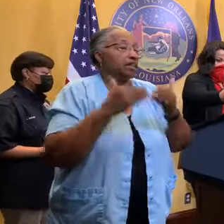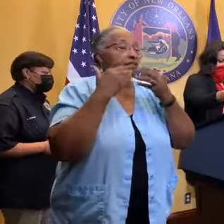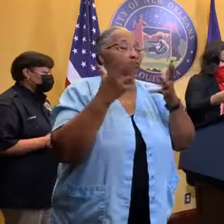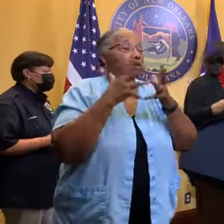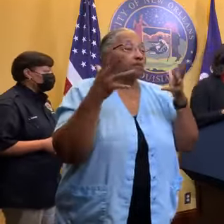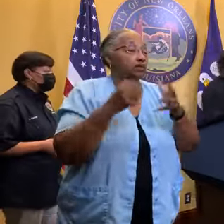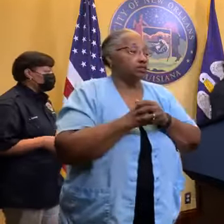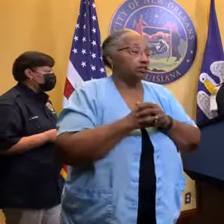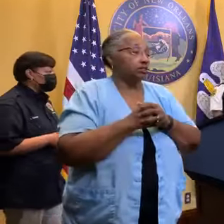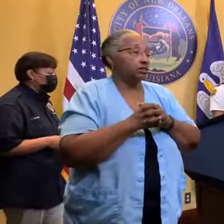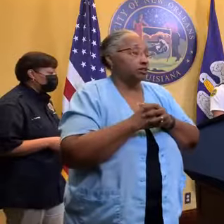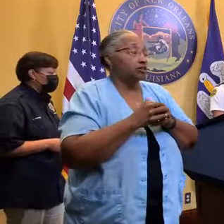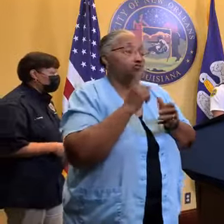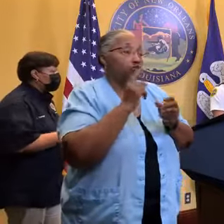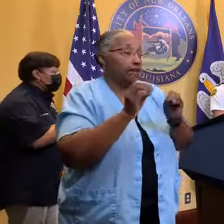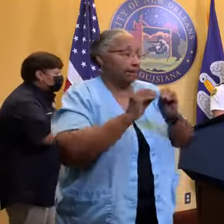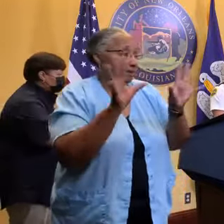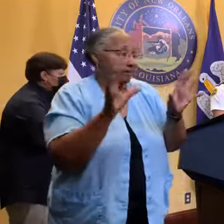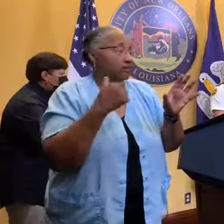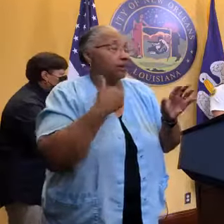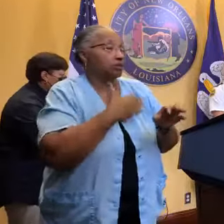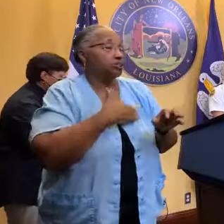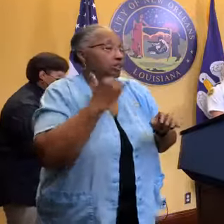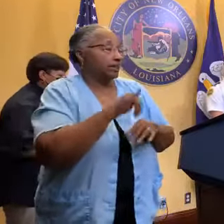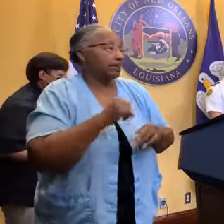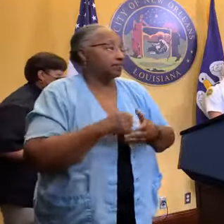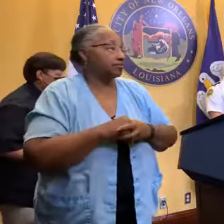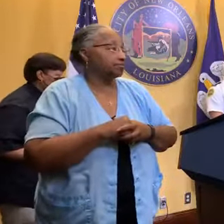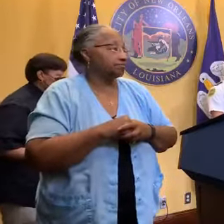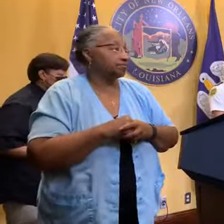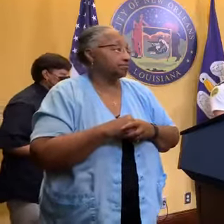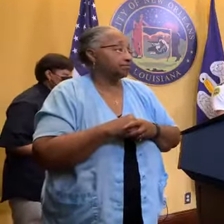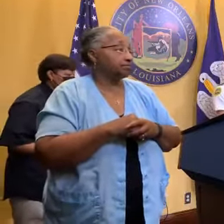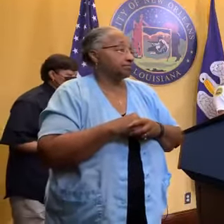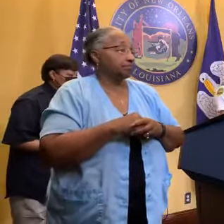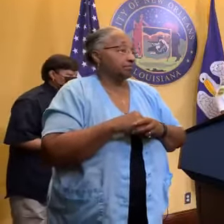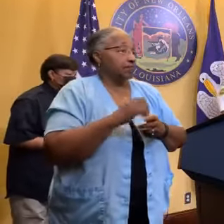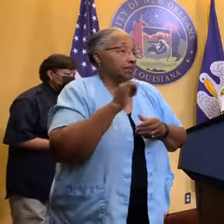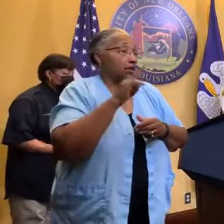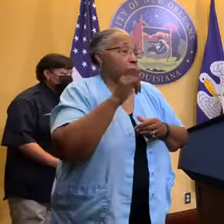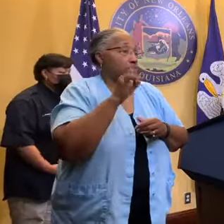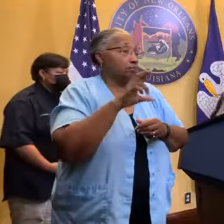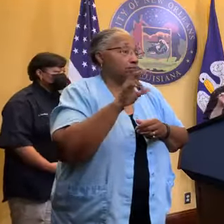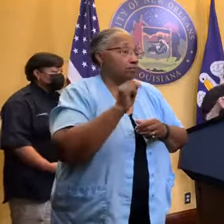and extremely thorough. I appreciate that. Colonel Abbott, anything to add?